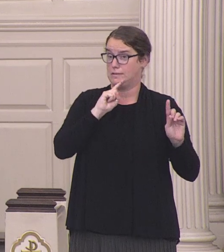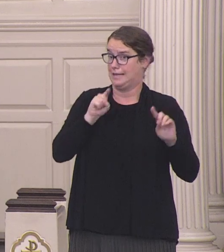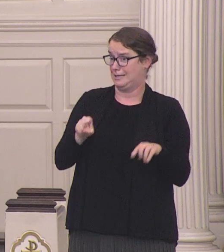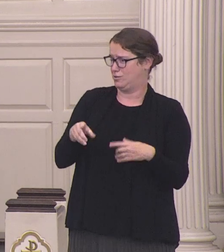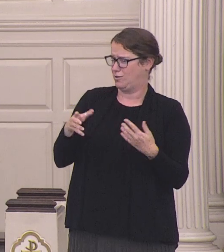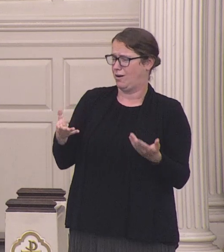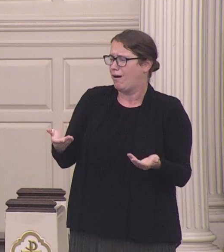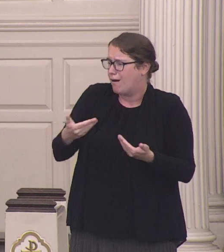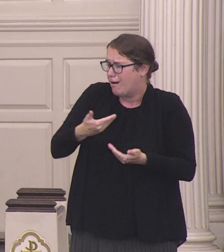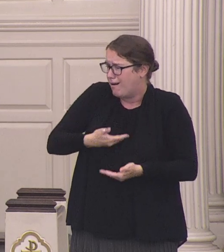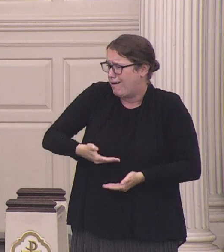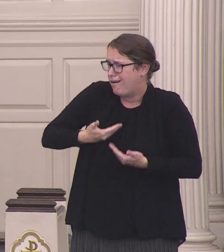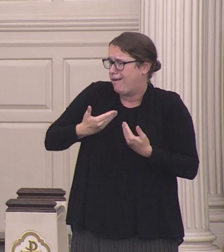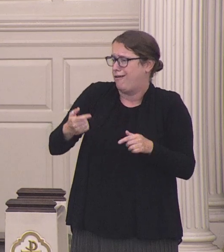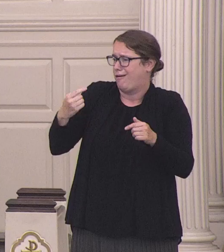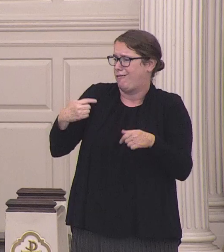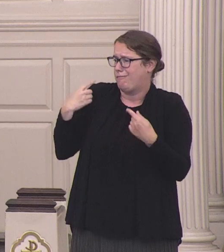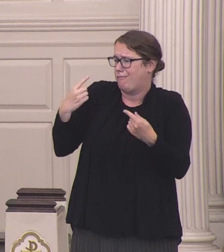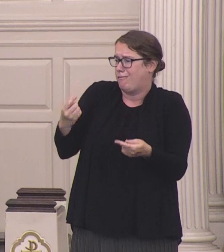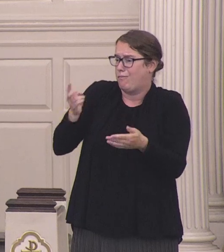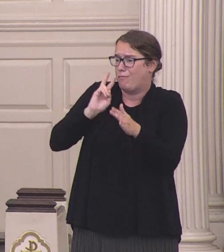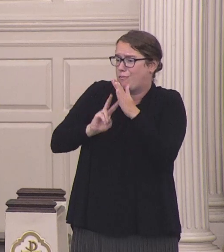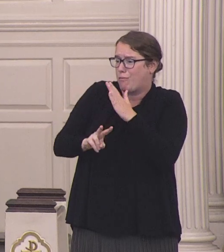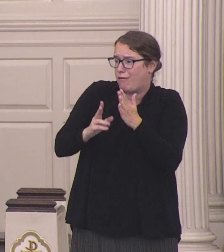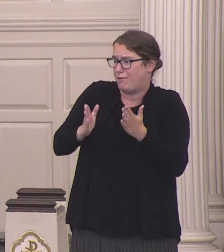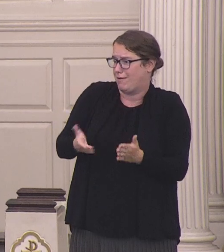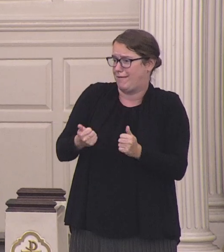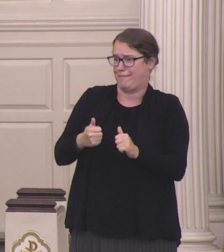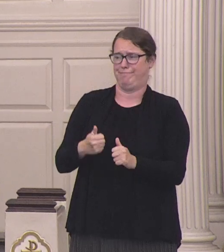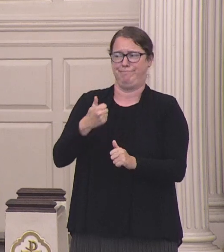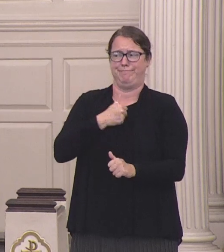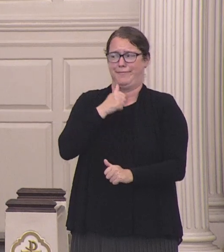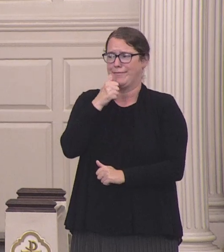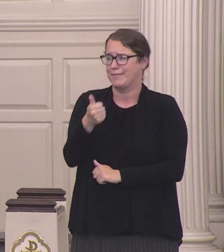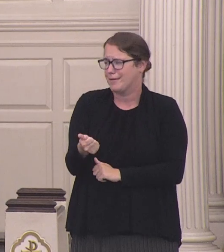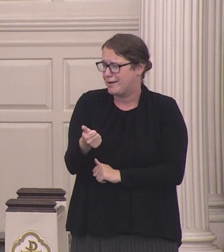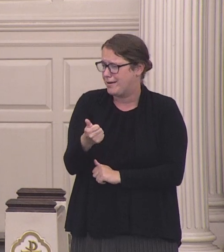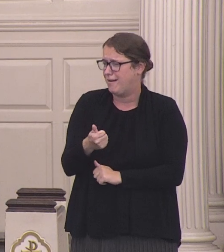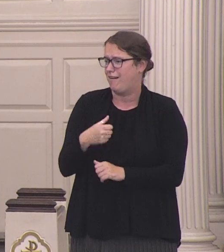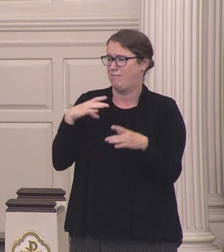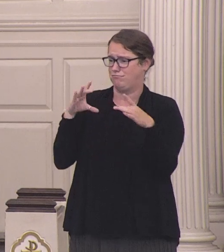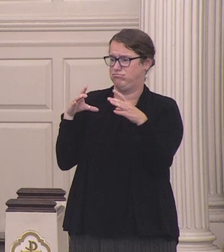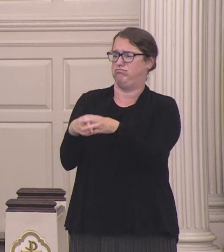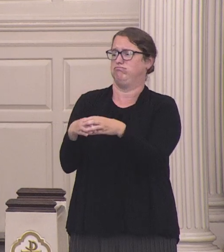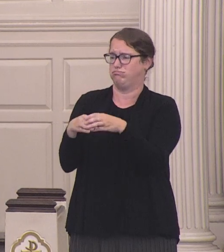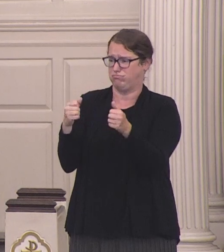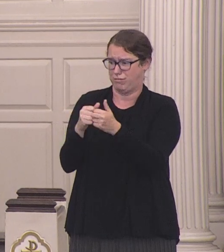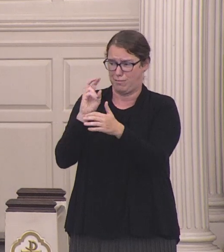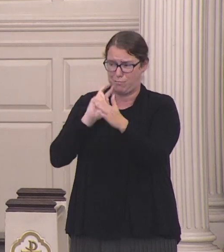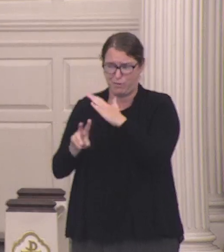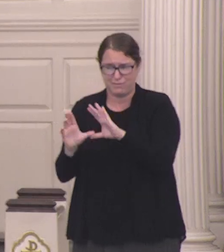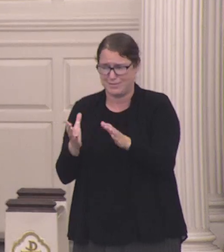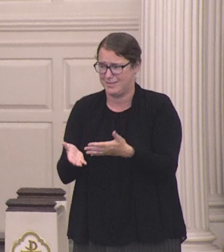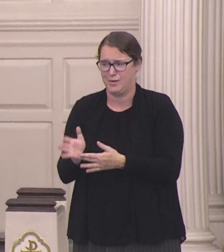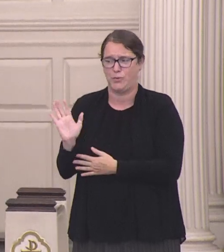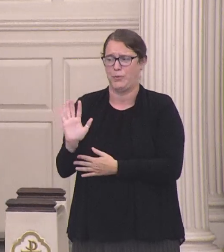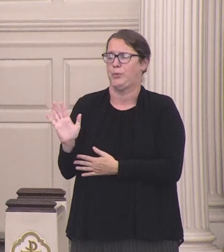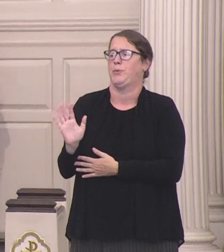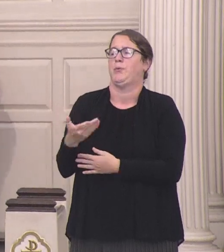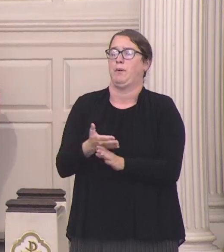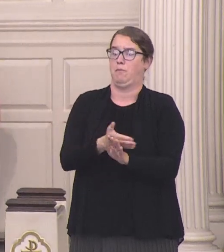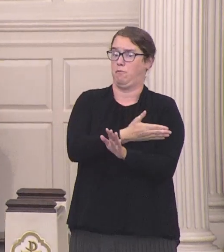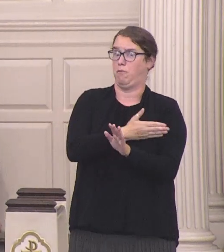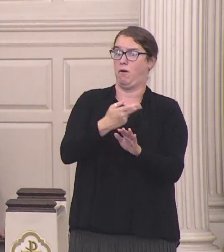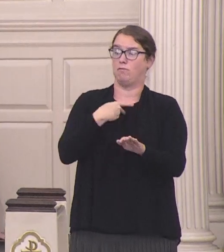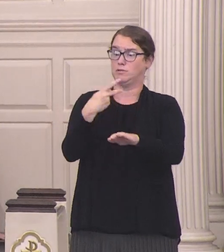prophet, nor have I belonged to a company of prophets. I was a shepherd and a dresser of sycamores.